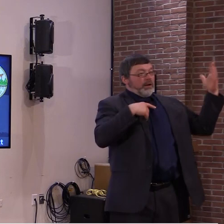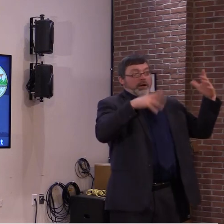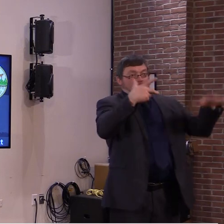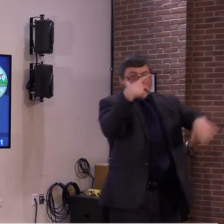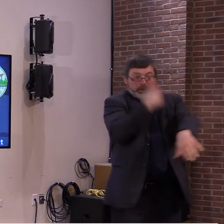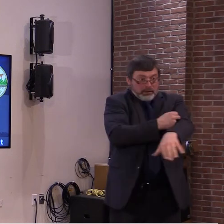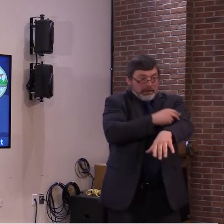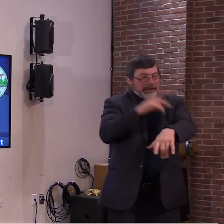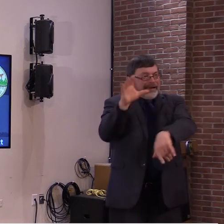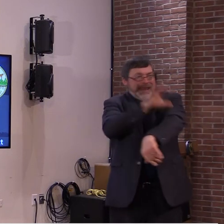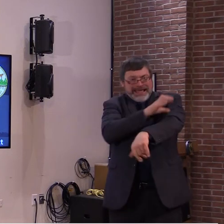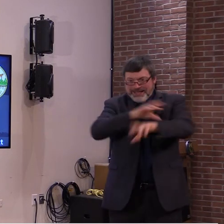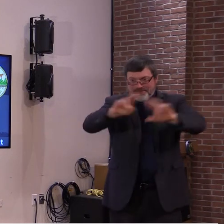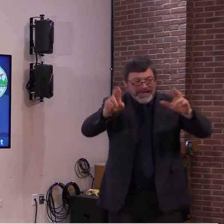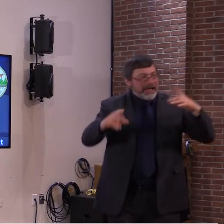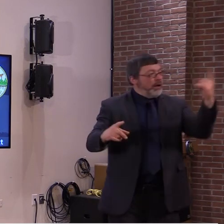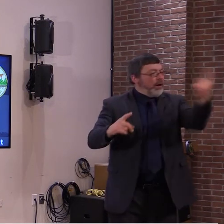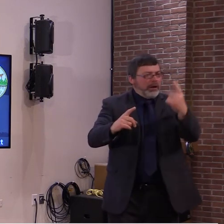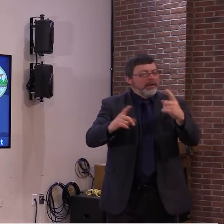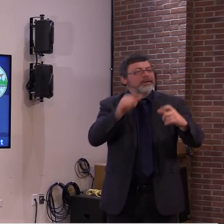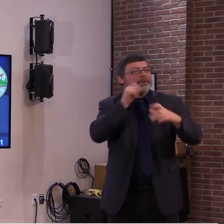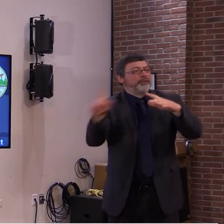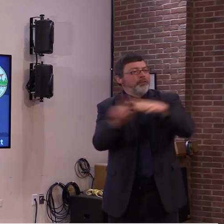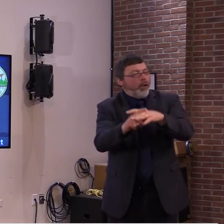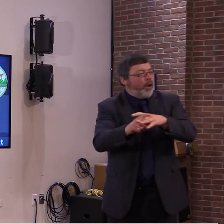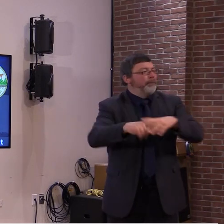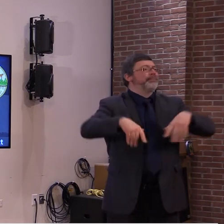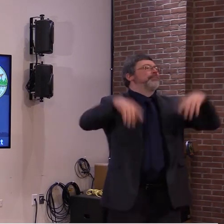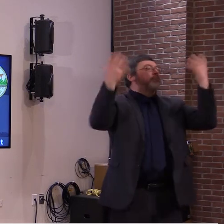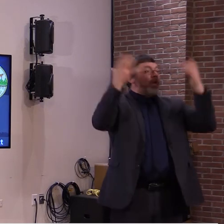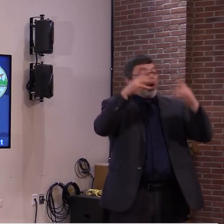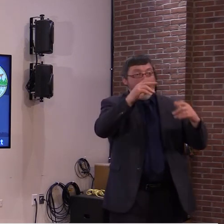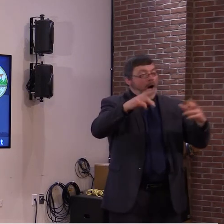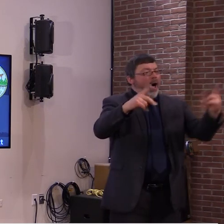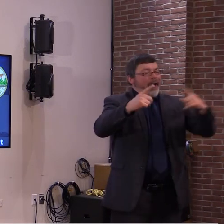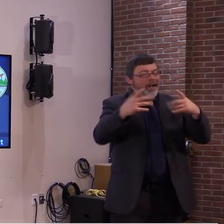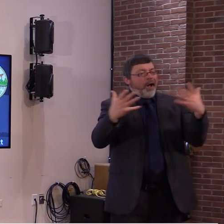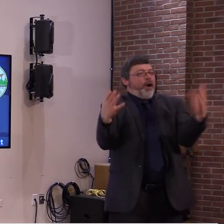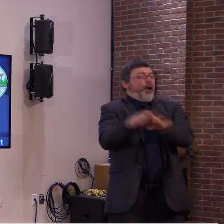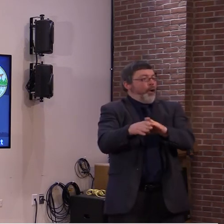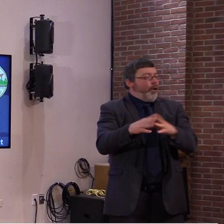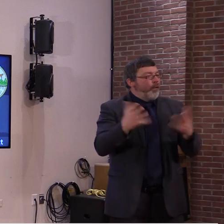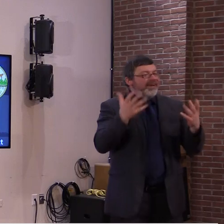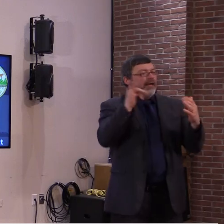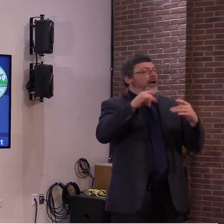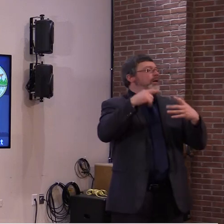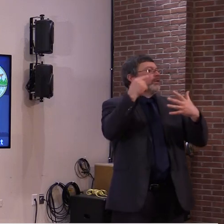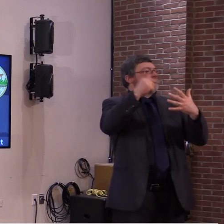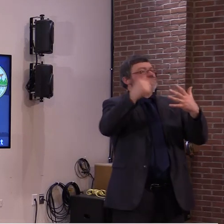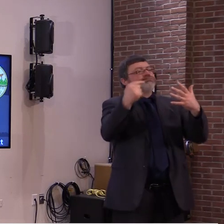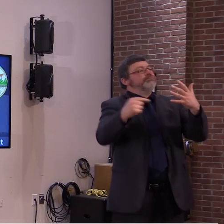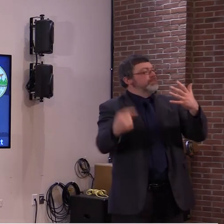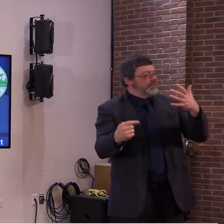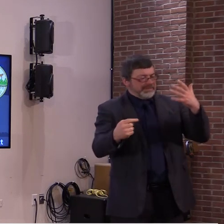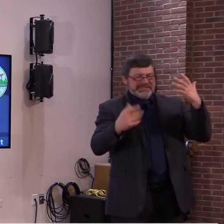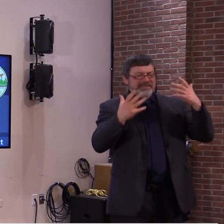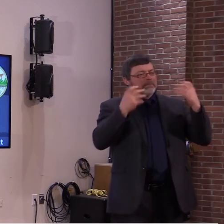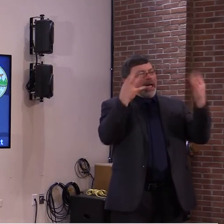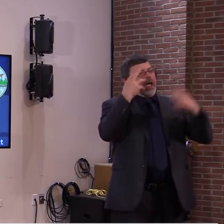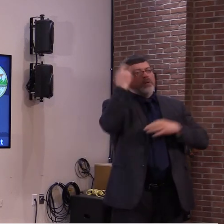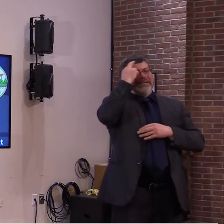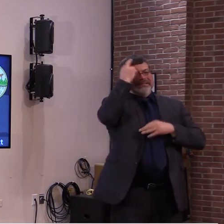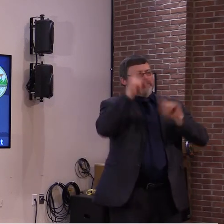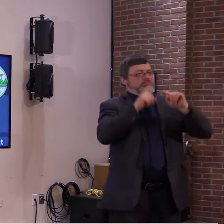And it's a lot more accurate to think of the doses that arrived within a given week, and then you finish that